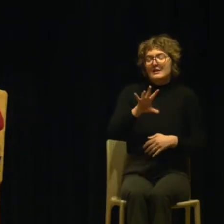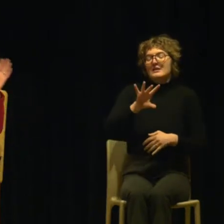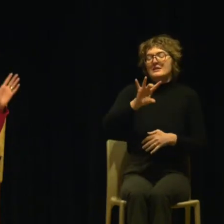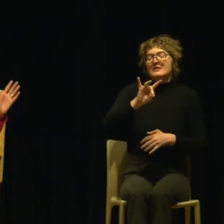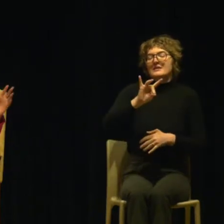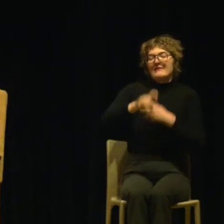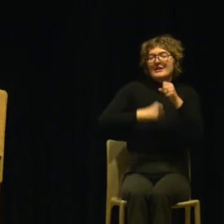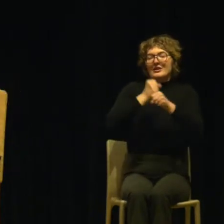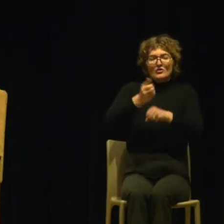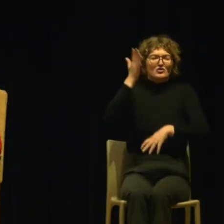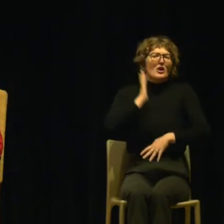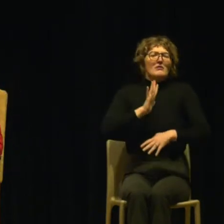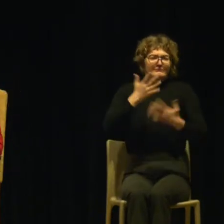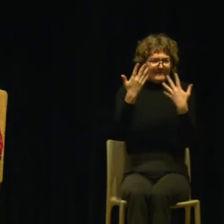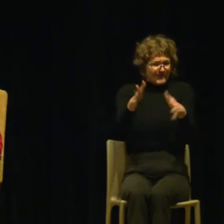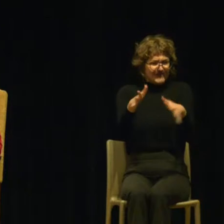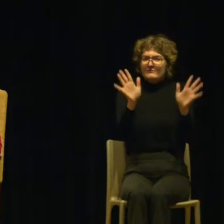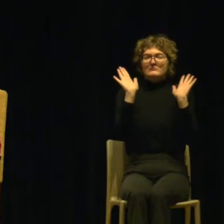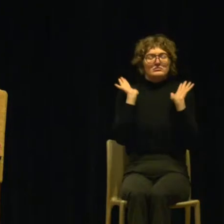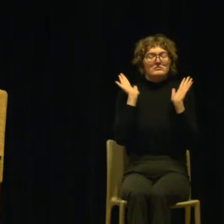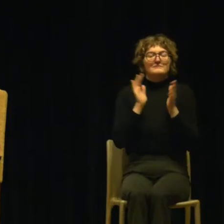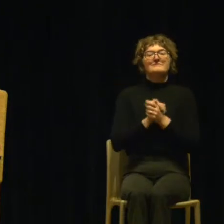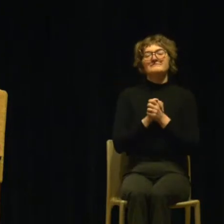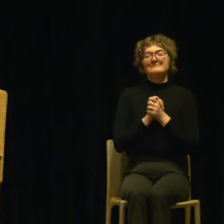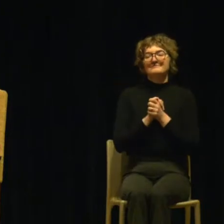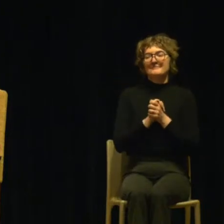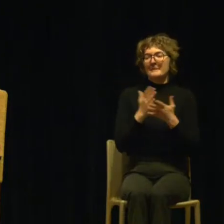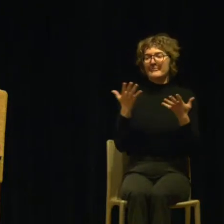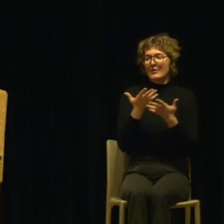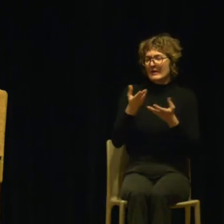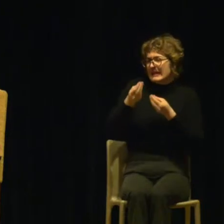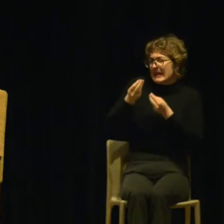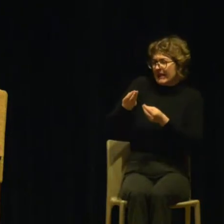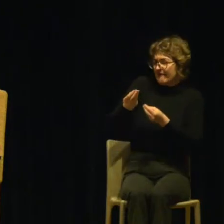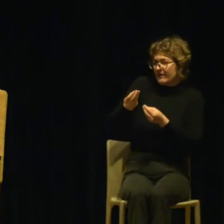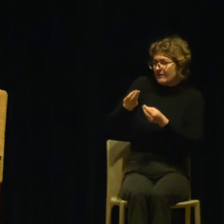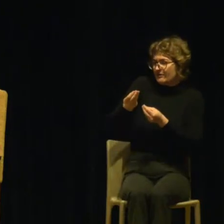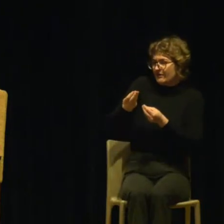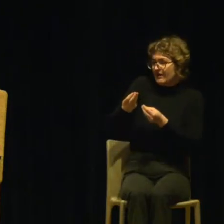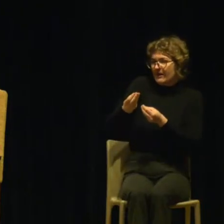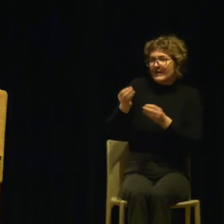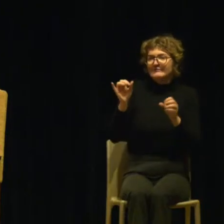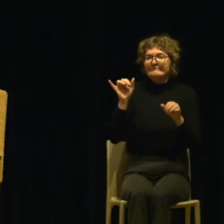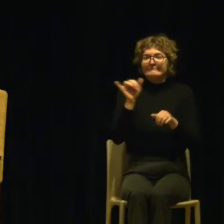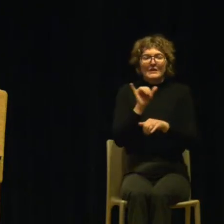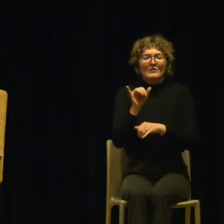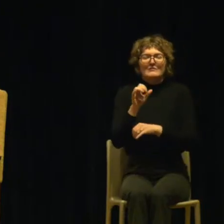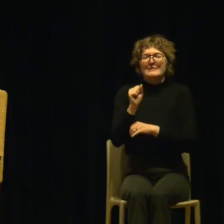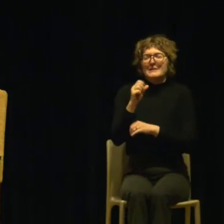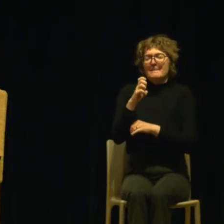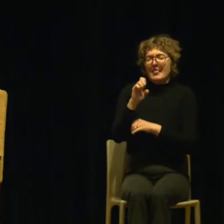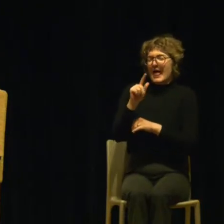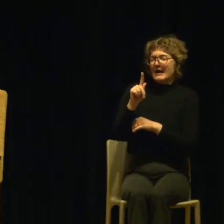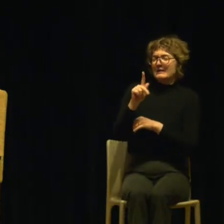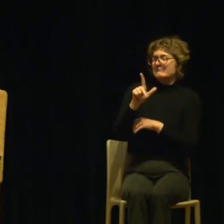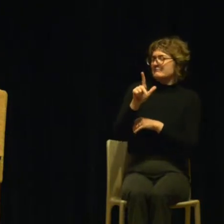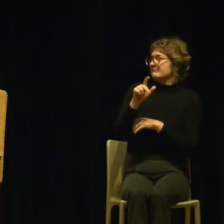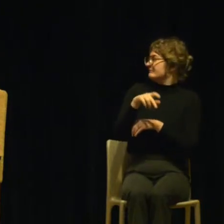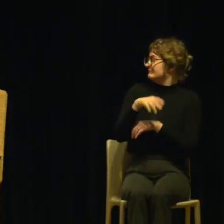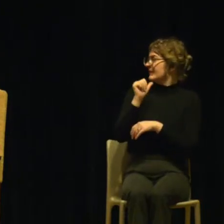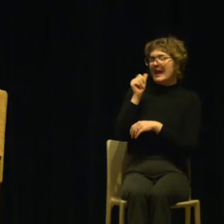So she was done. And I said, well, what did they give me? No, there was no Similac in 1959.